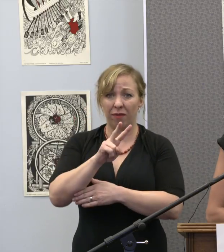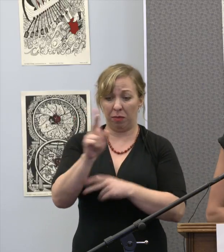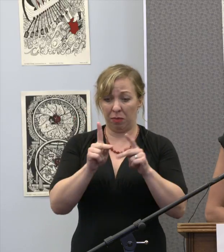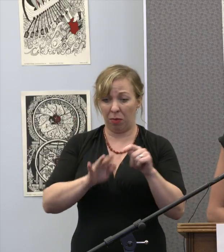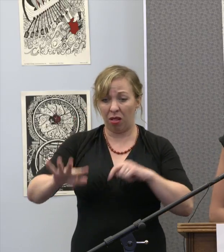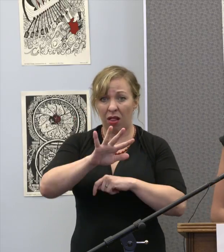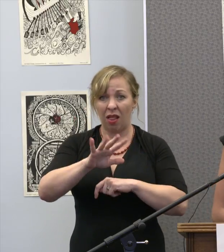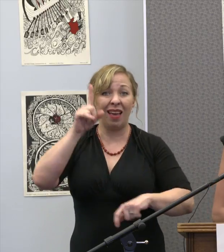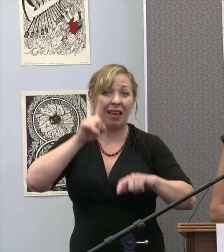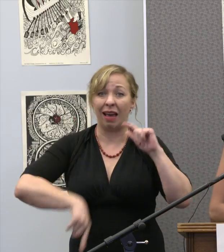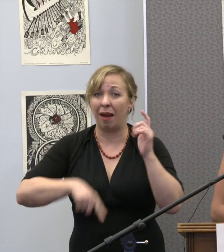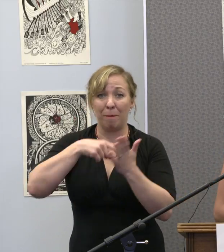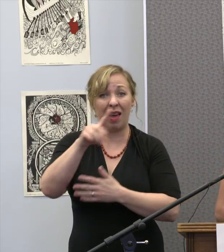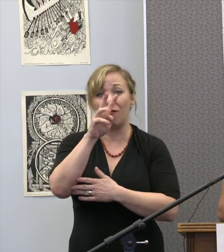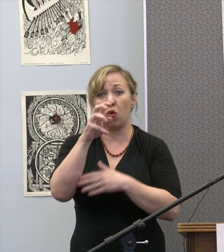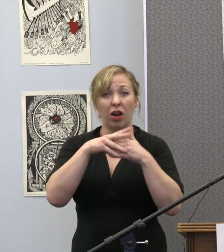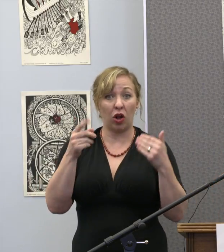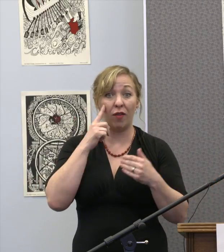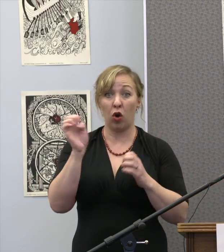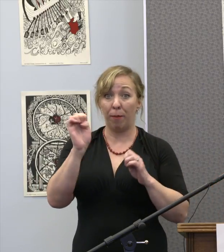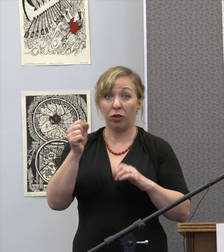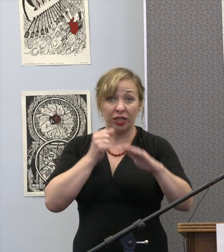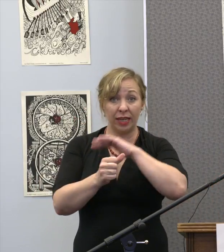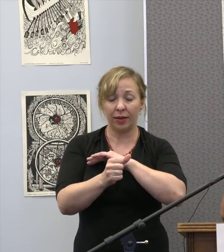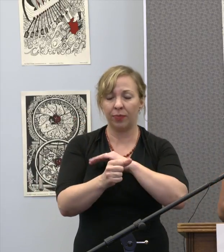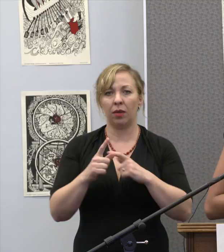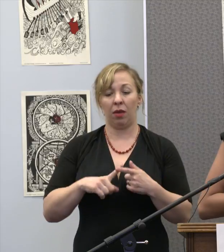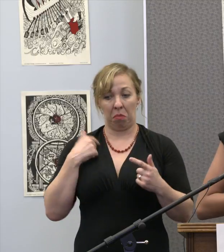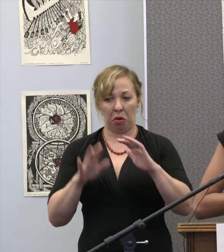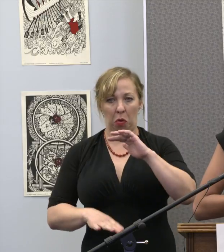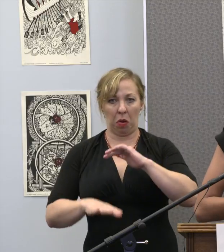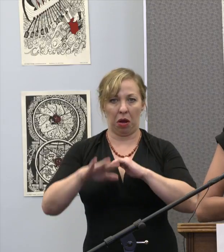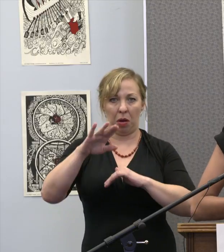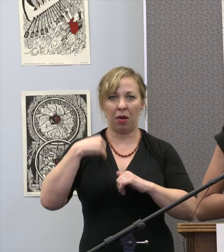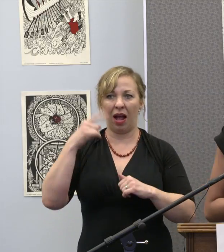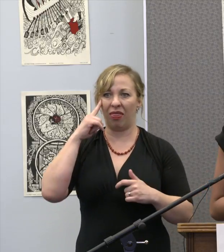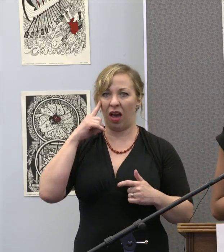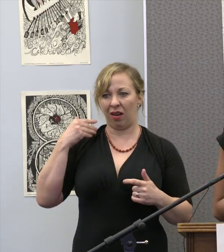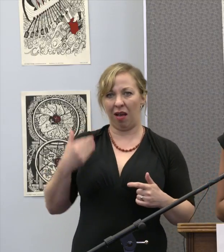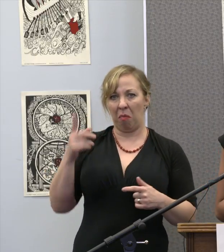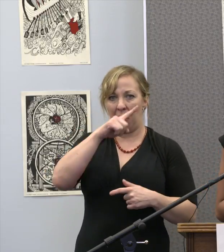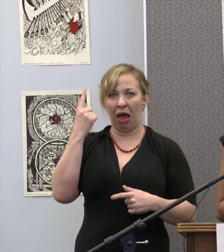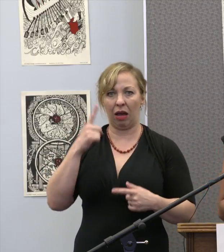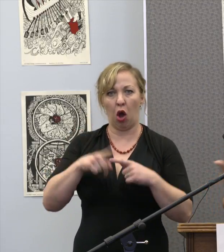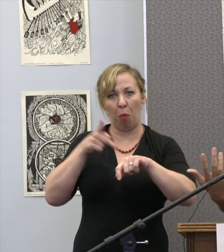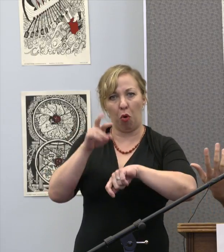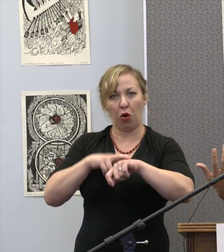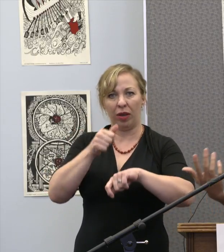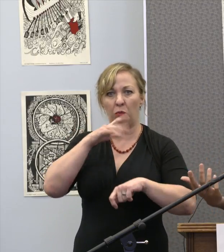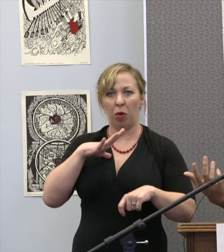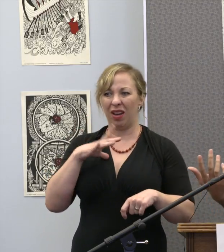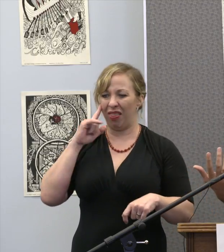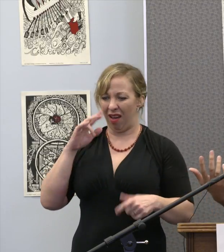emergency expense. Growing up, I also thought my genetics as a Black and Puerto Rican woman, I